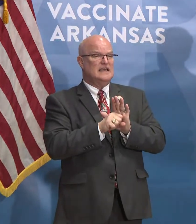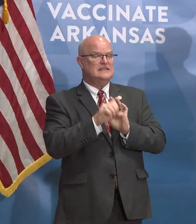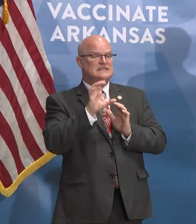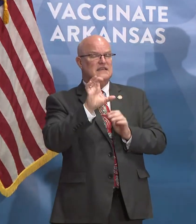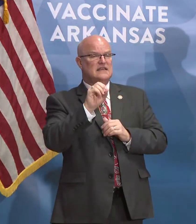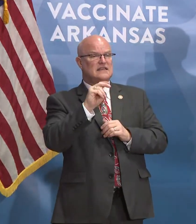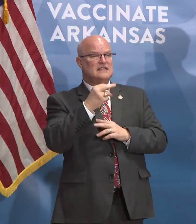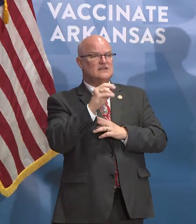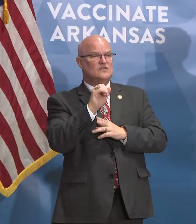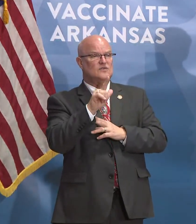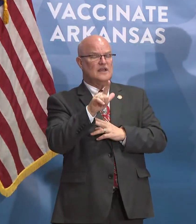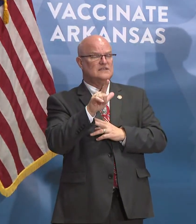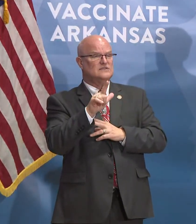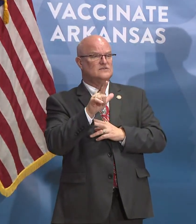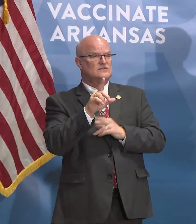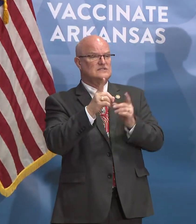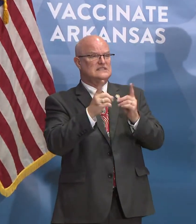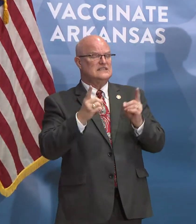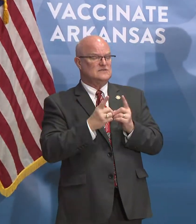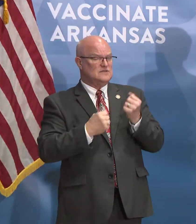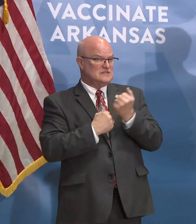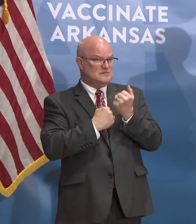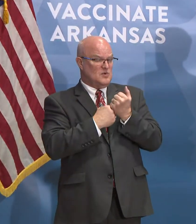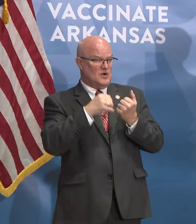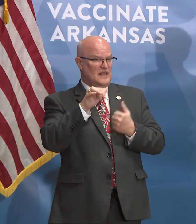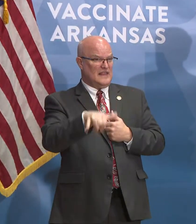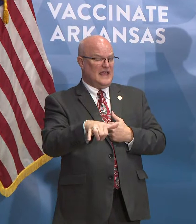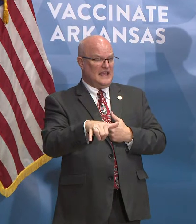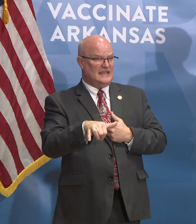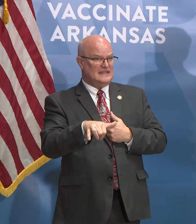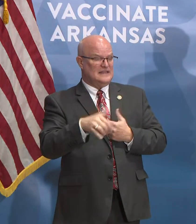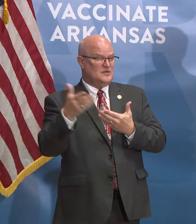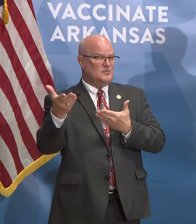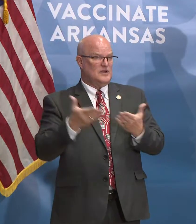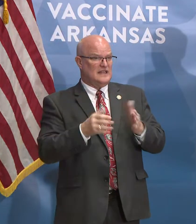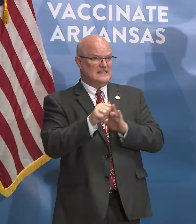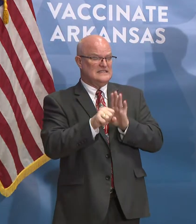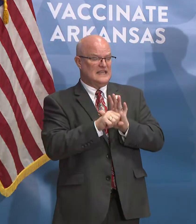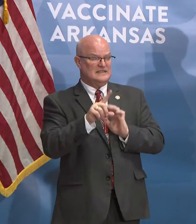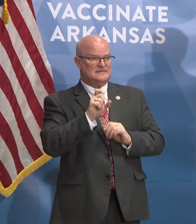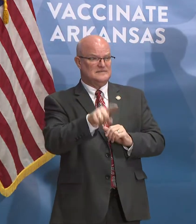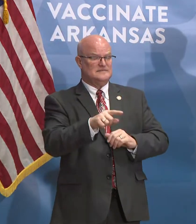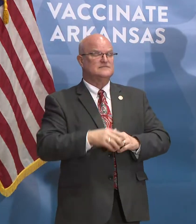been more supportive of the infrastructure bill, considering the benefits that it's going to bring to the state?